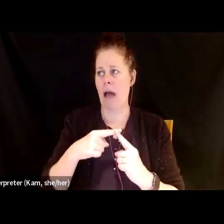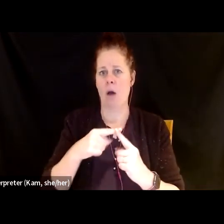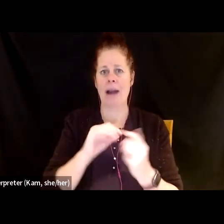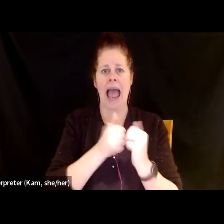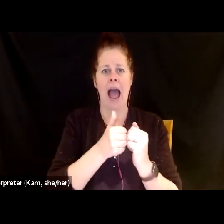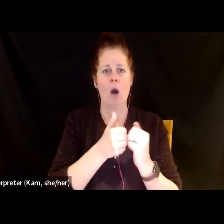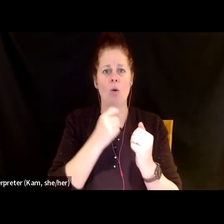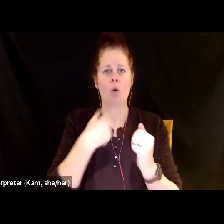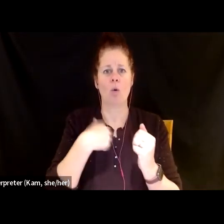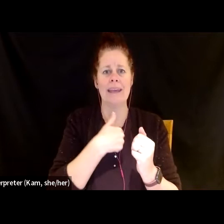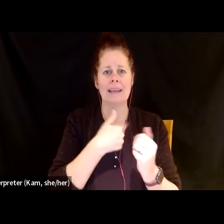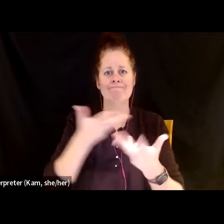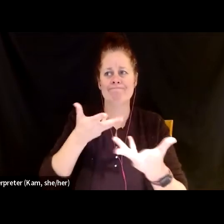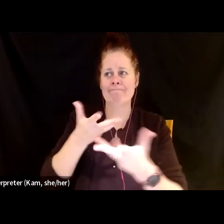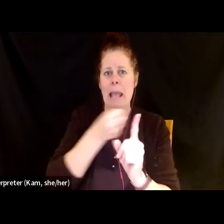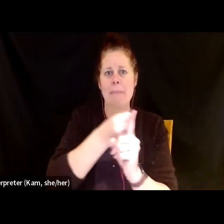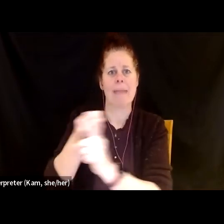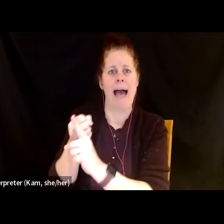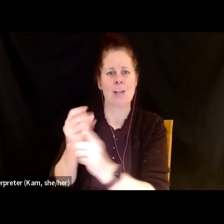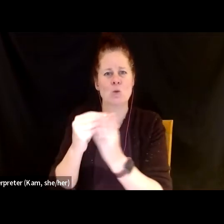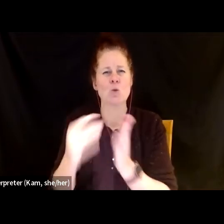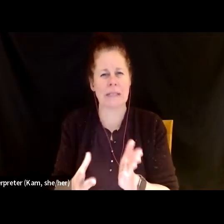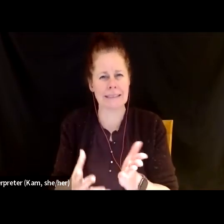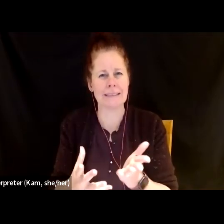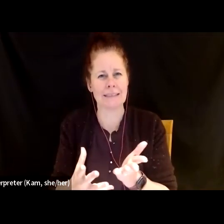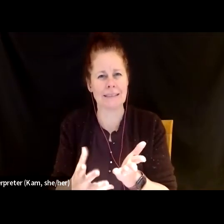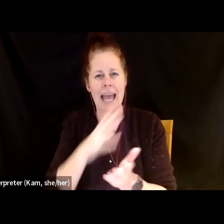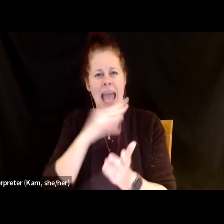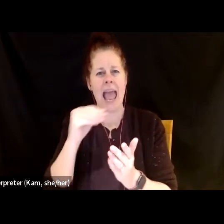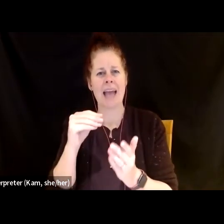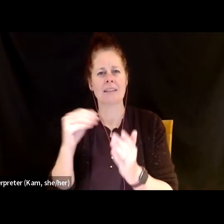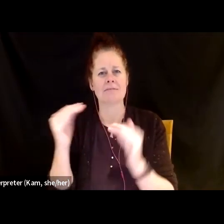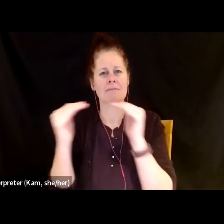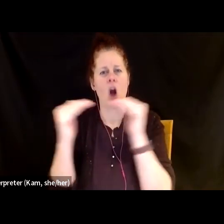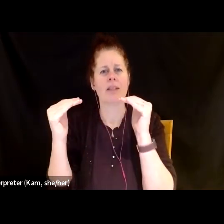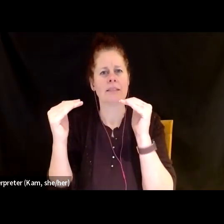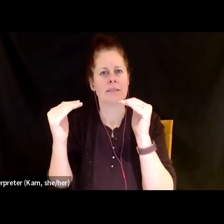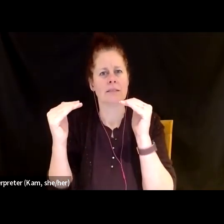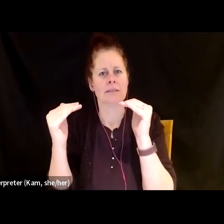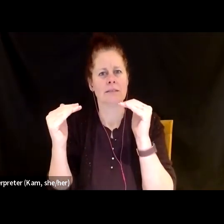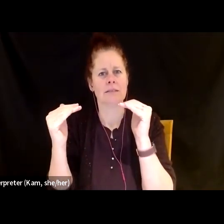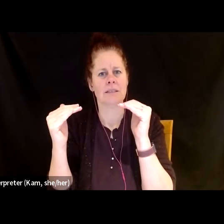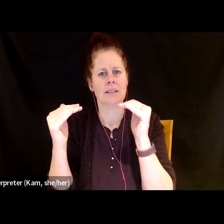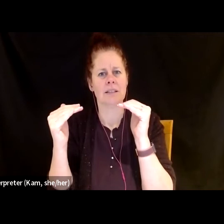students and how we impact our colleagues, but what personal impact that has to us.